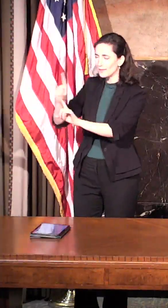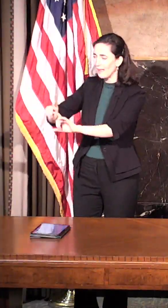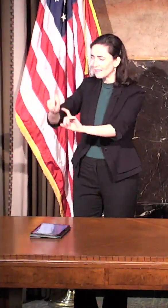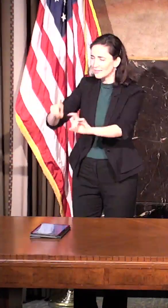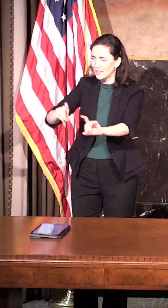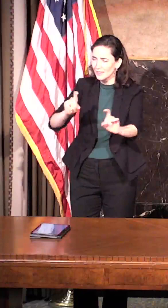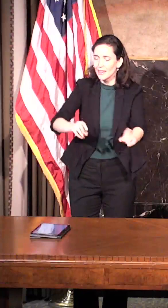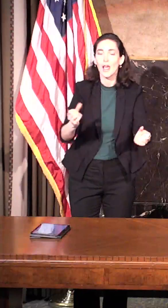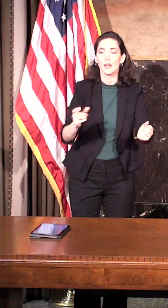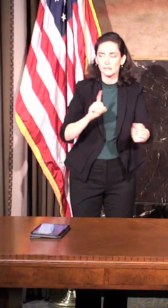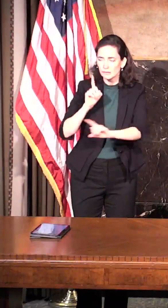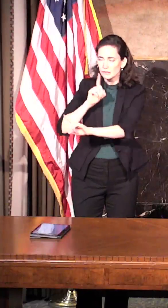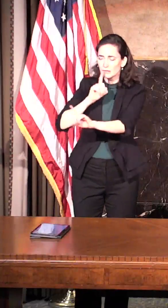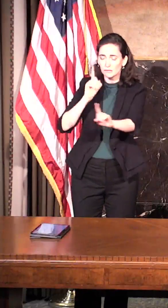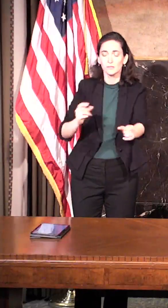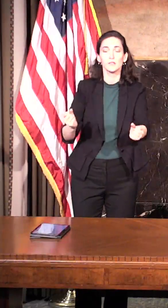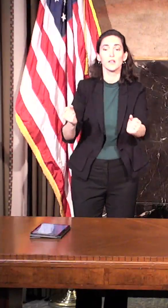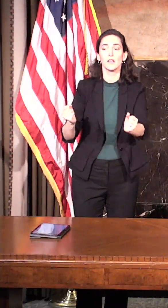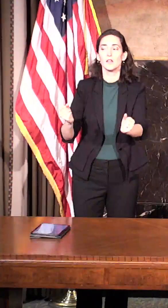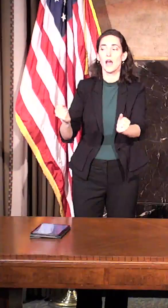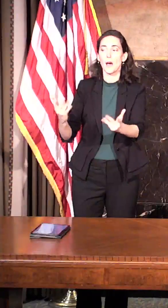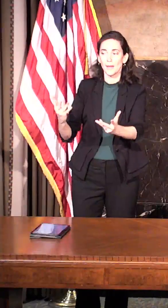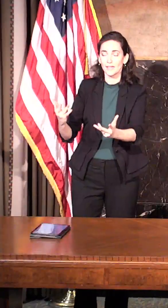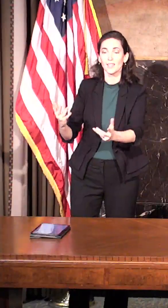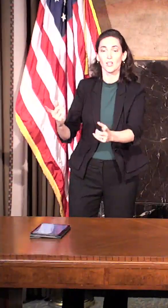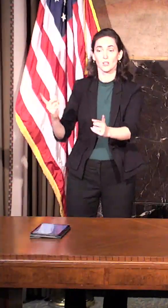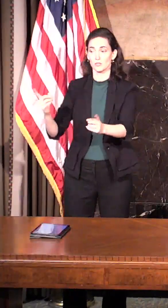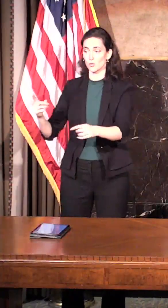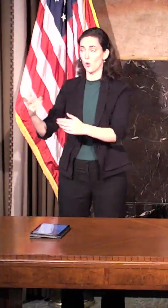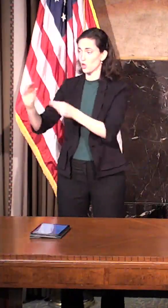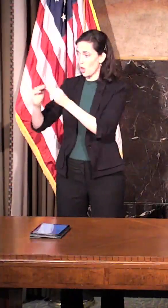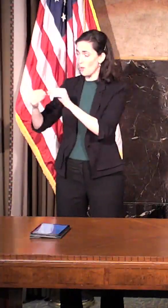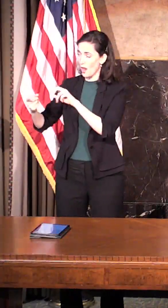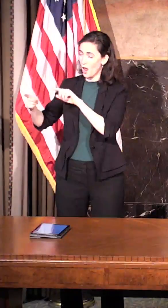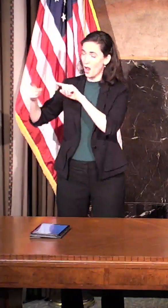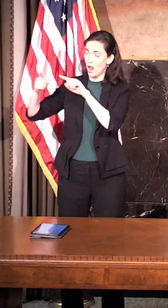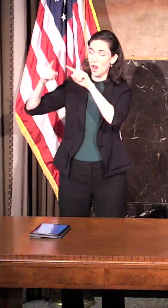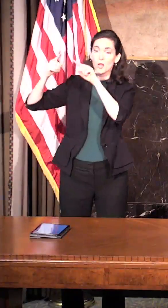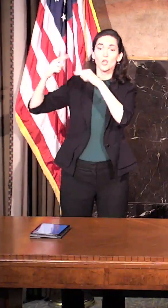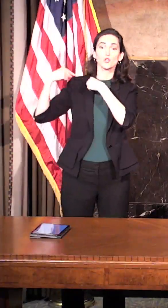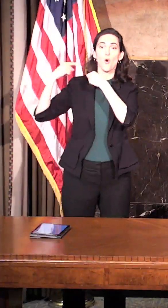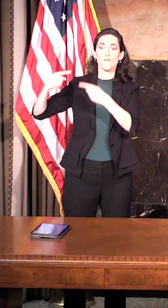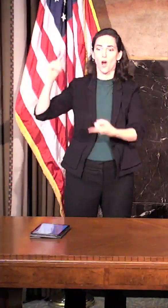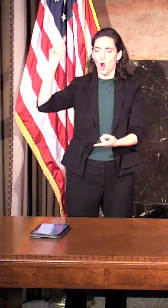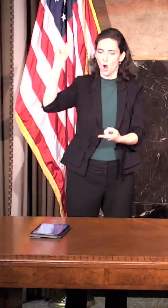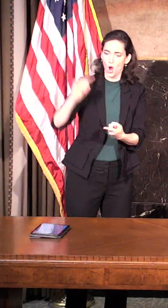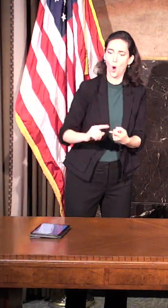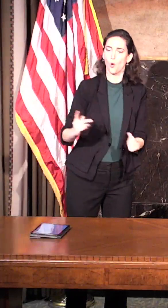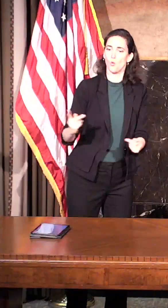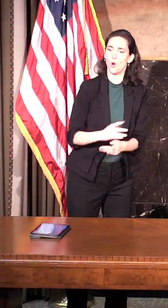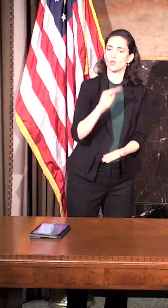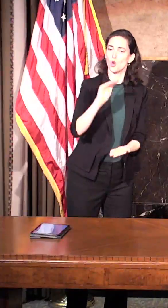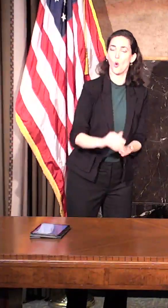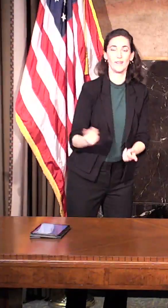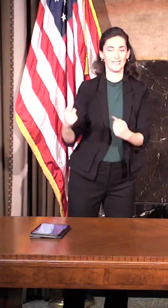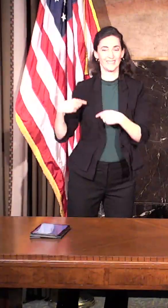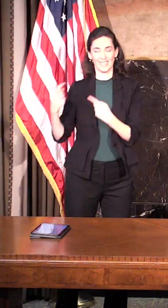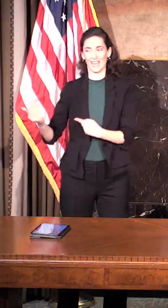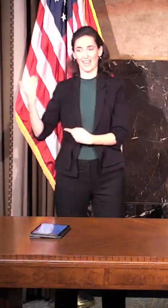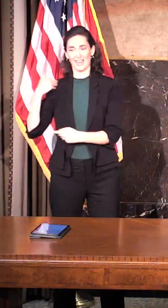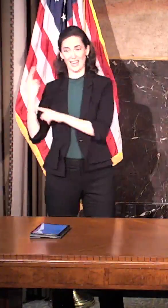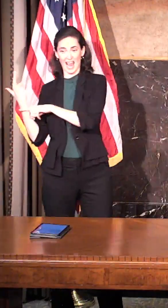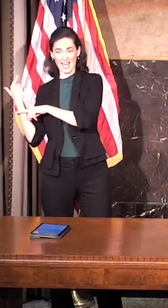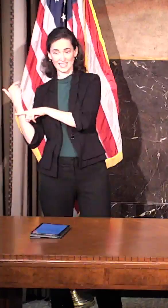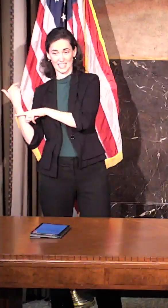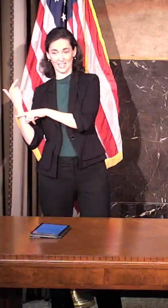residents than we've had since the first spike. So that is encouraging. That number is 43 new